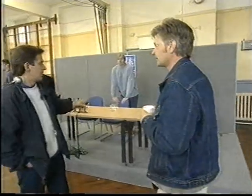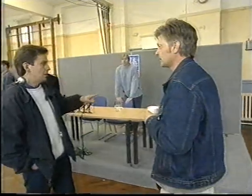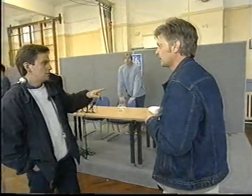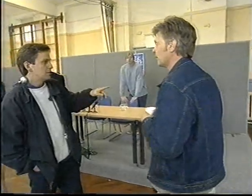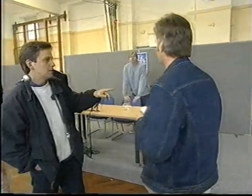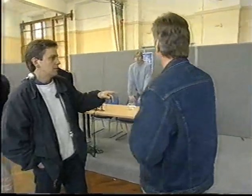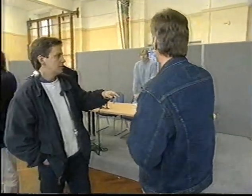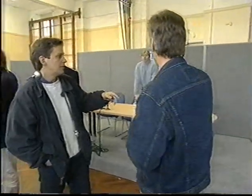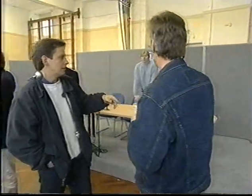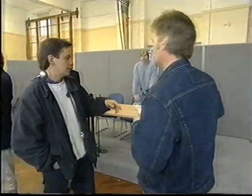Whenever he wants to go.